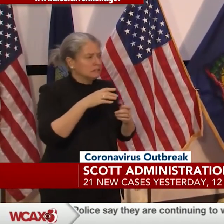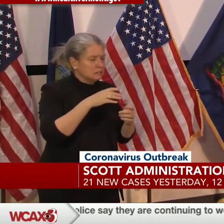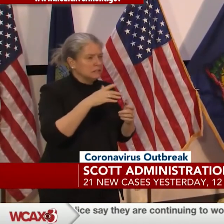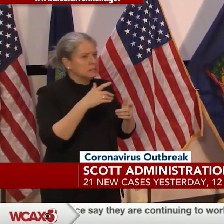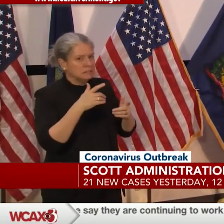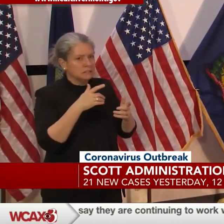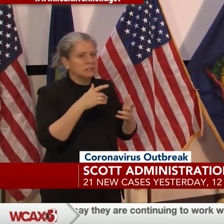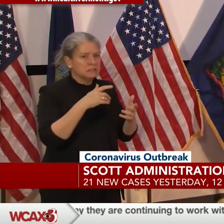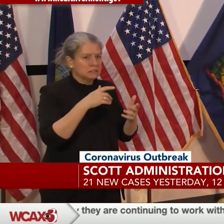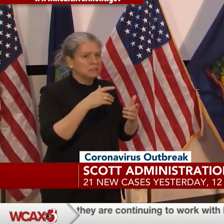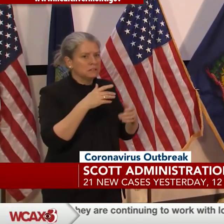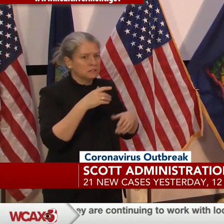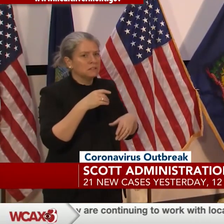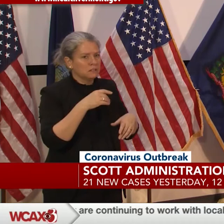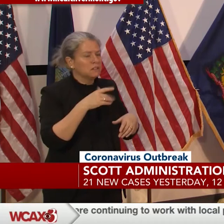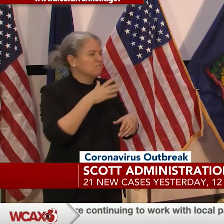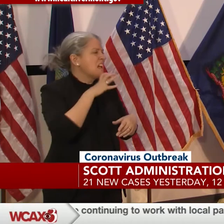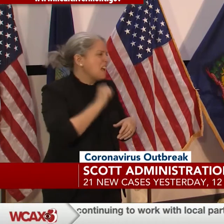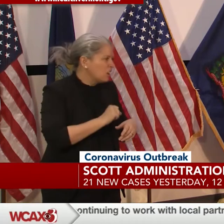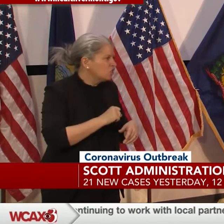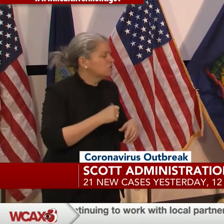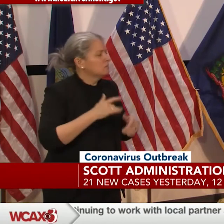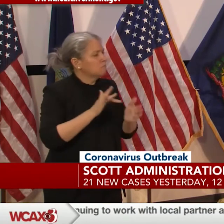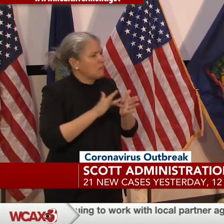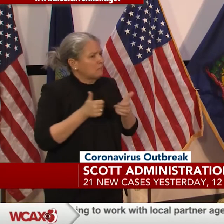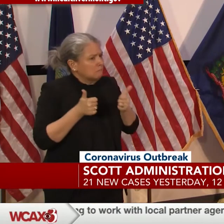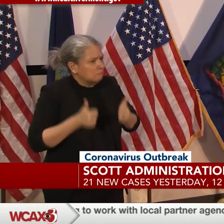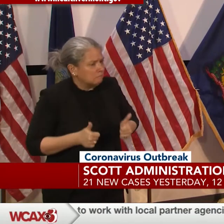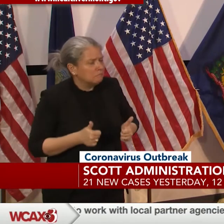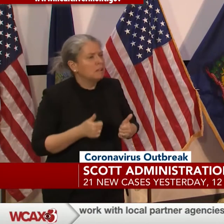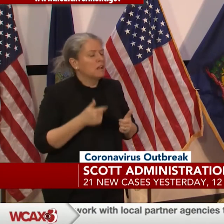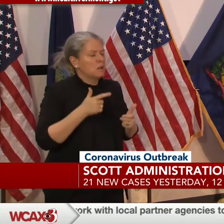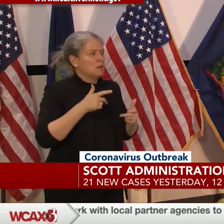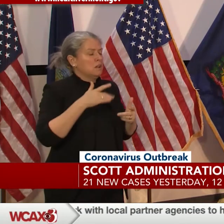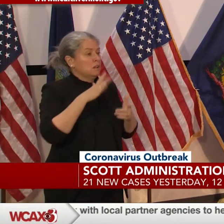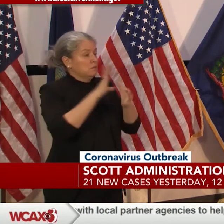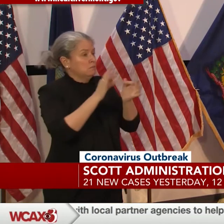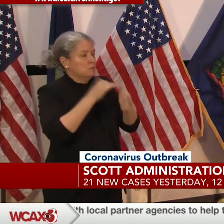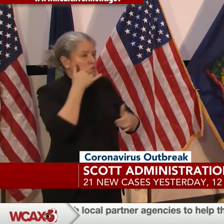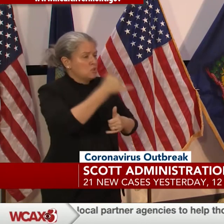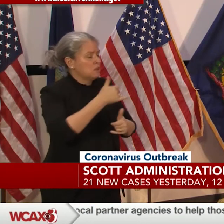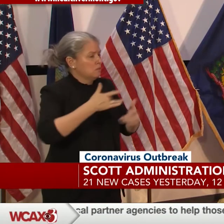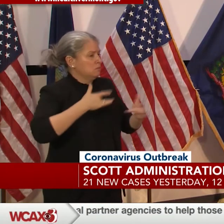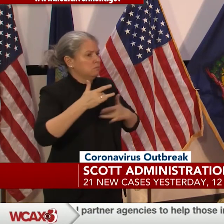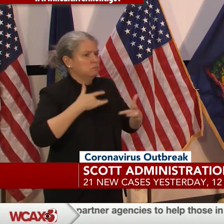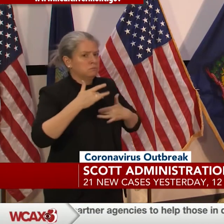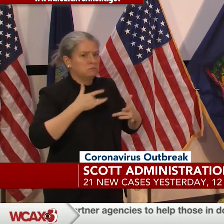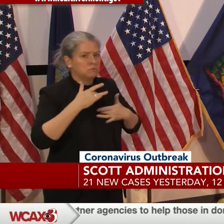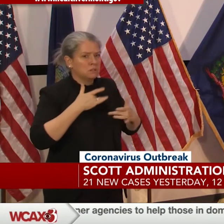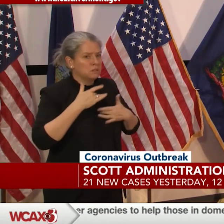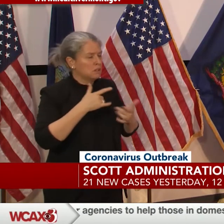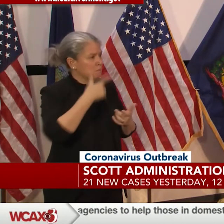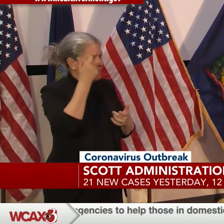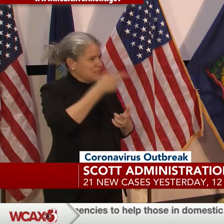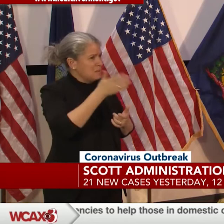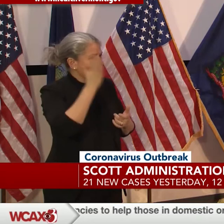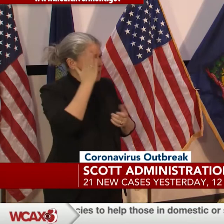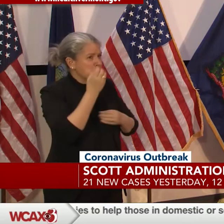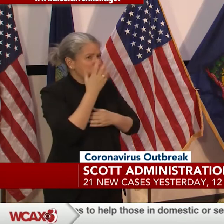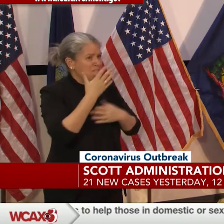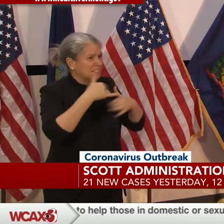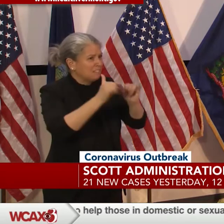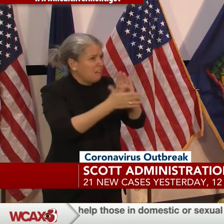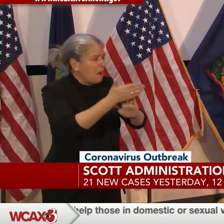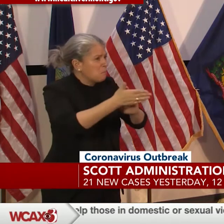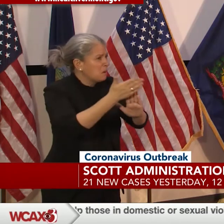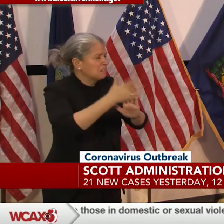medical and age. And they were concerned about the B&Bs still operating, and they've seen